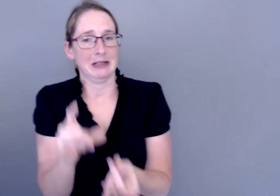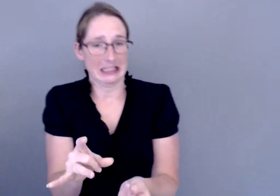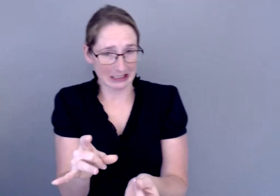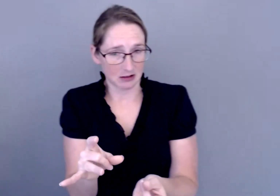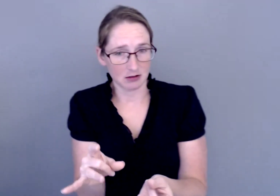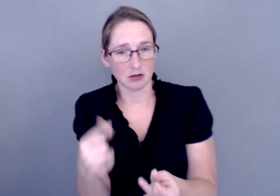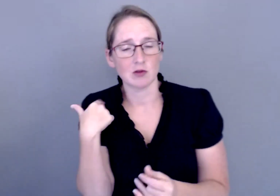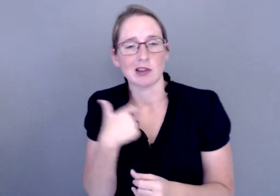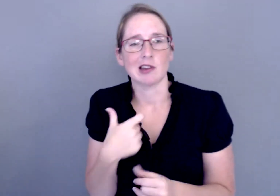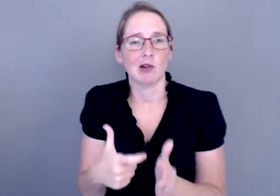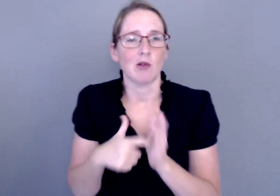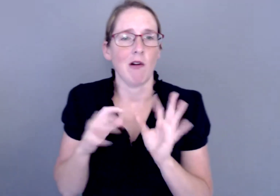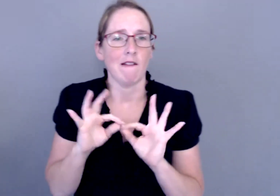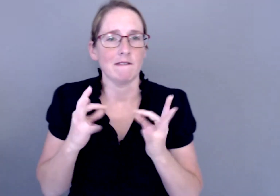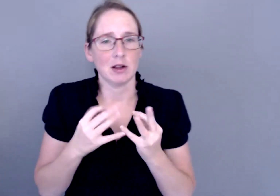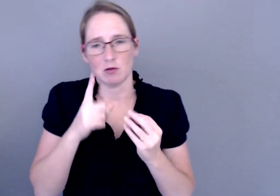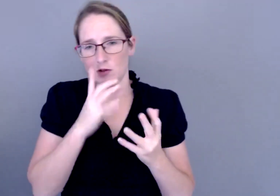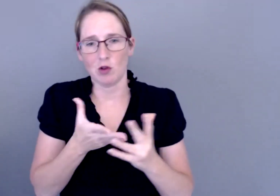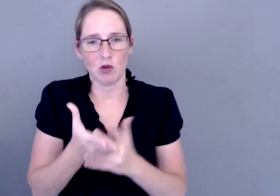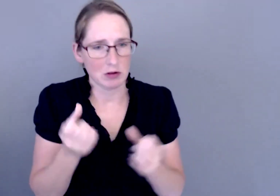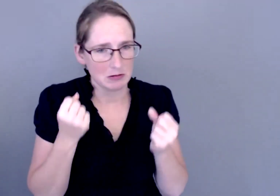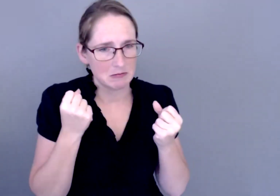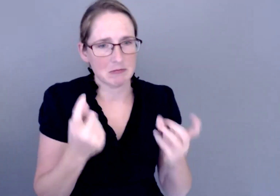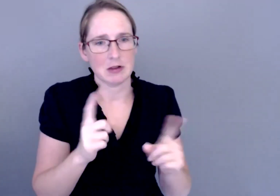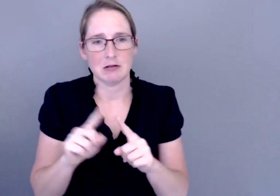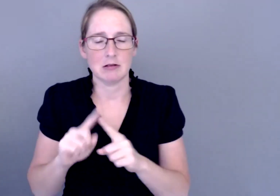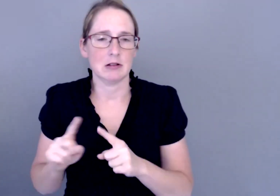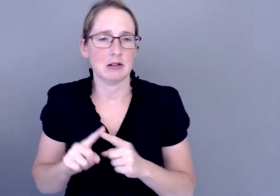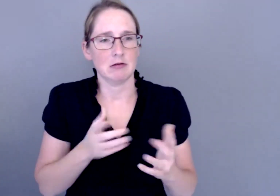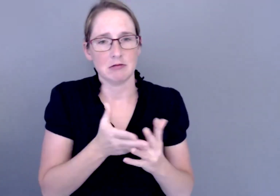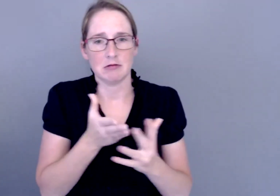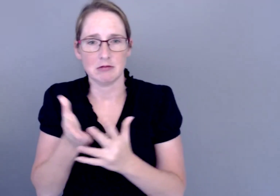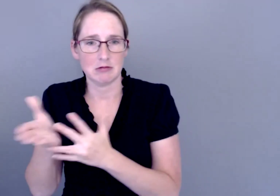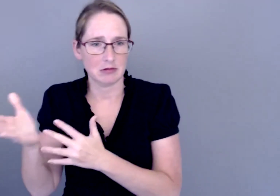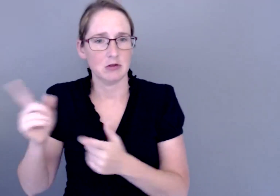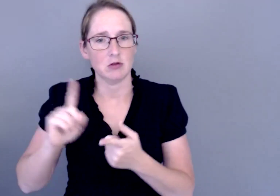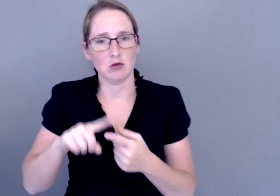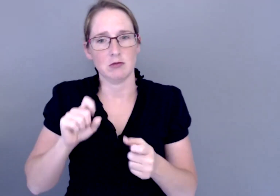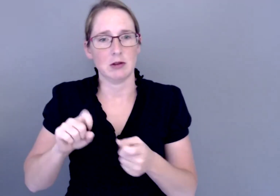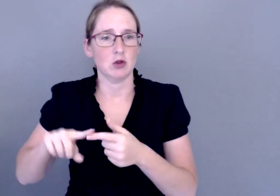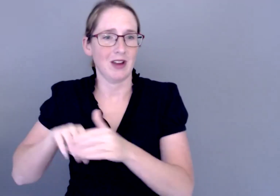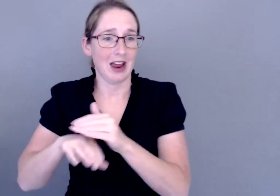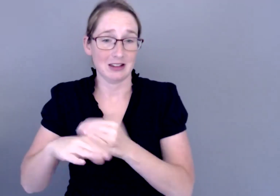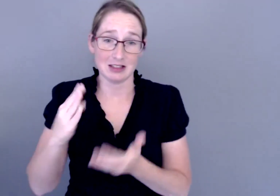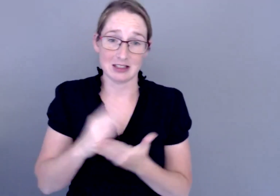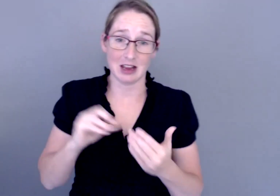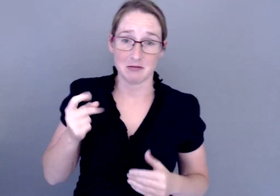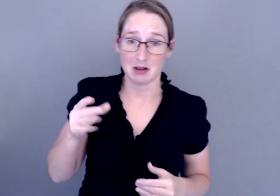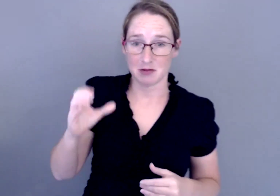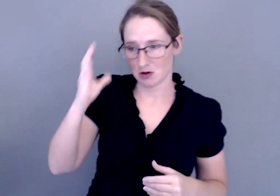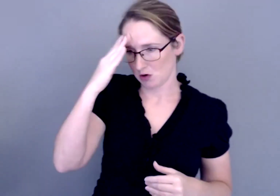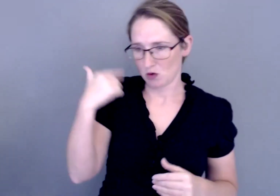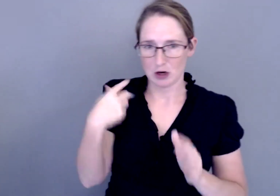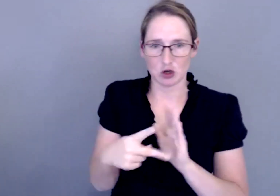We require families to have to go through multiple intake channels to access services. In some spaces, even, we're